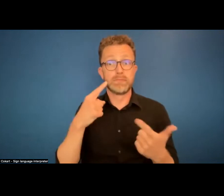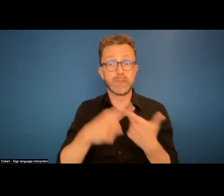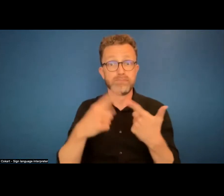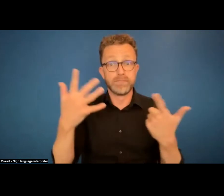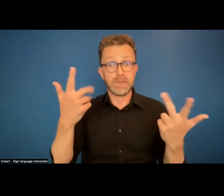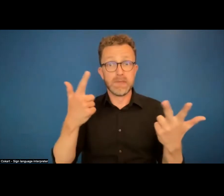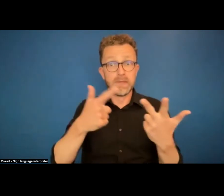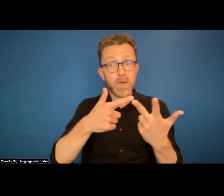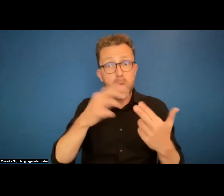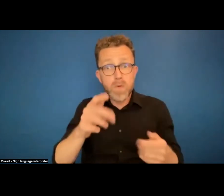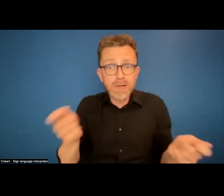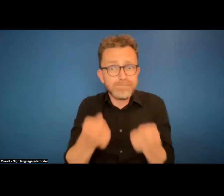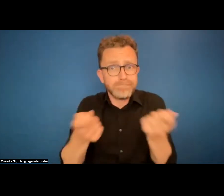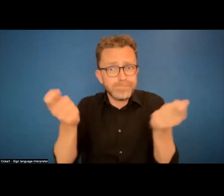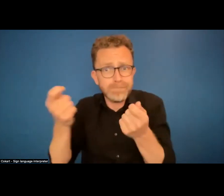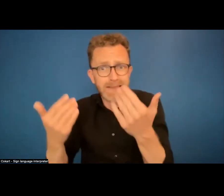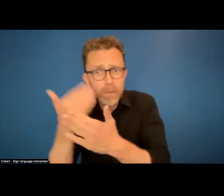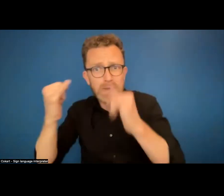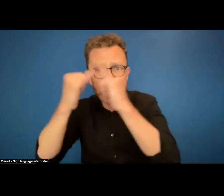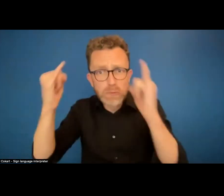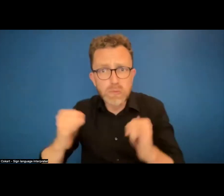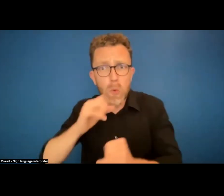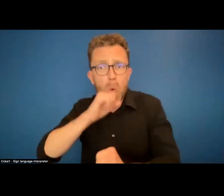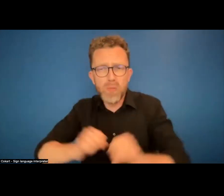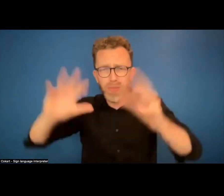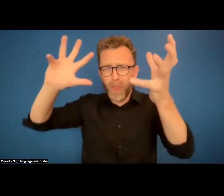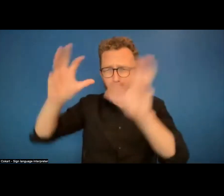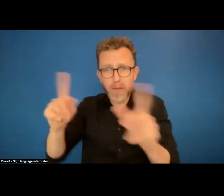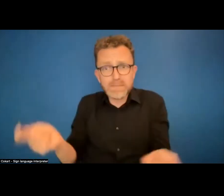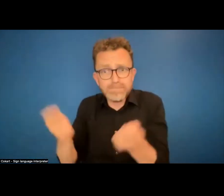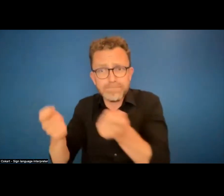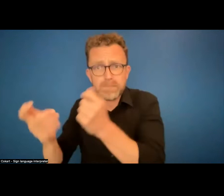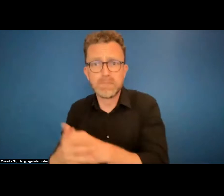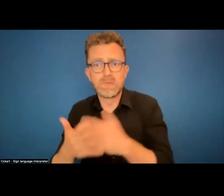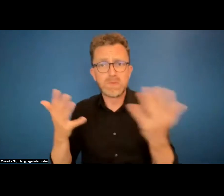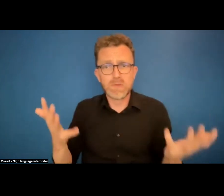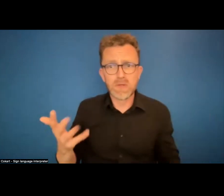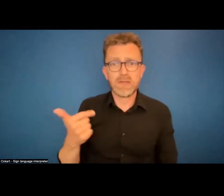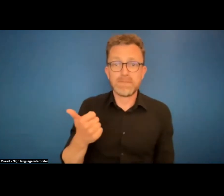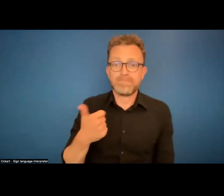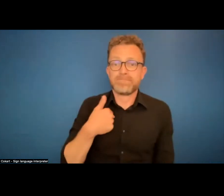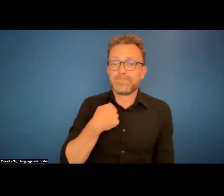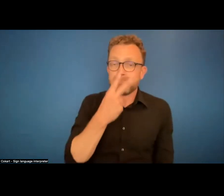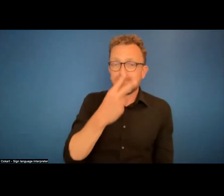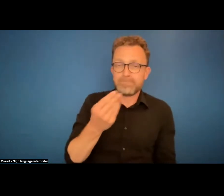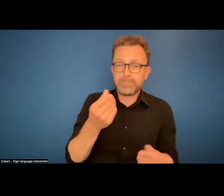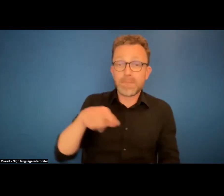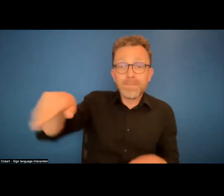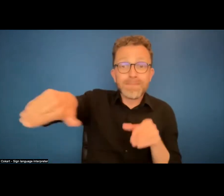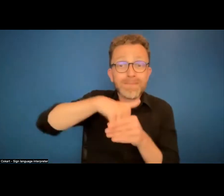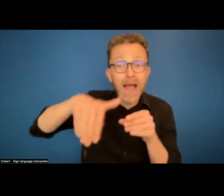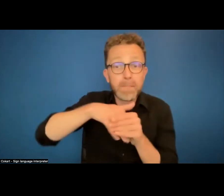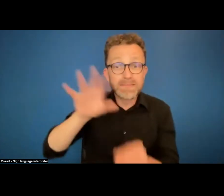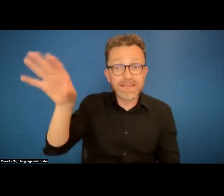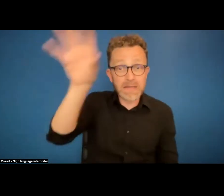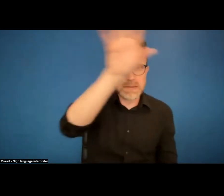some of the latest information, Poland has already submitted such a request to the European Commission. And we know that some of the